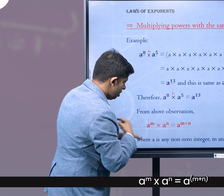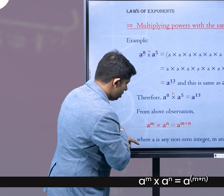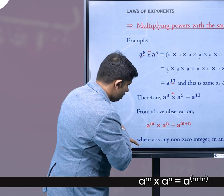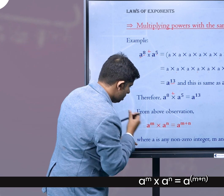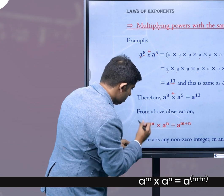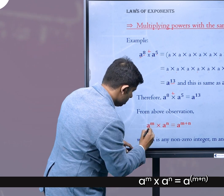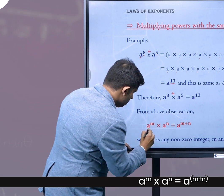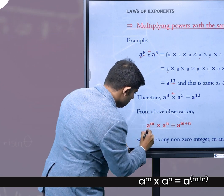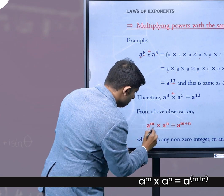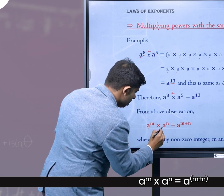n.